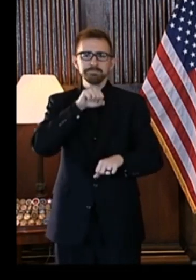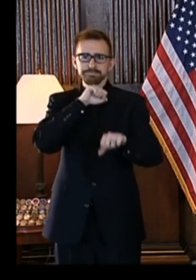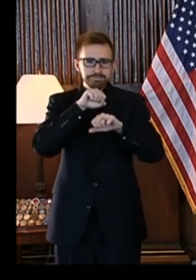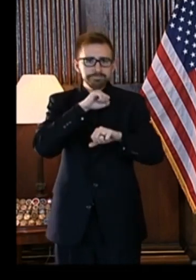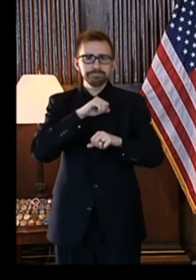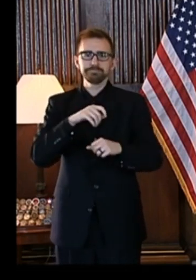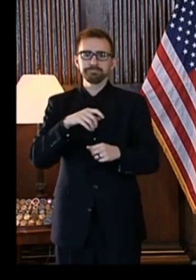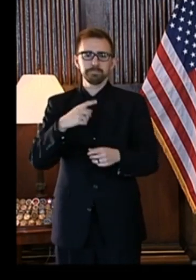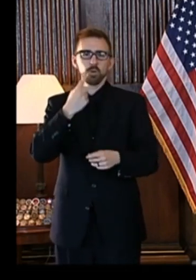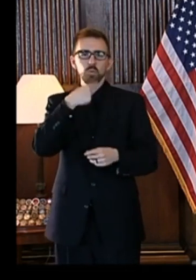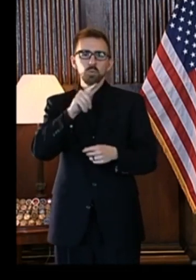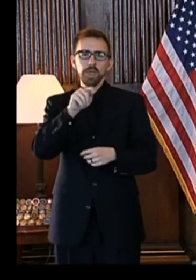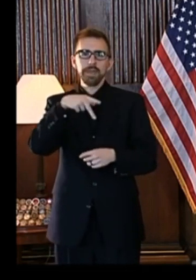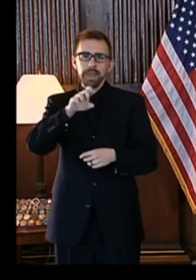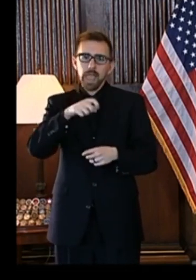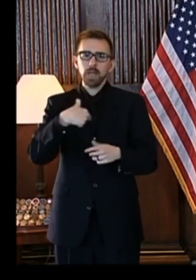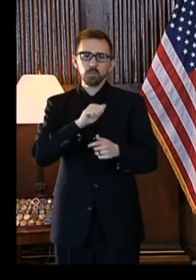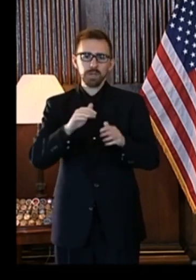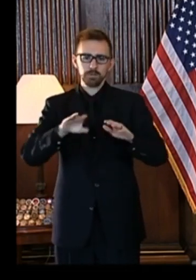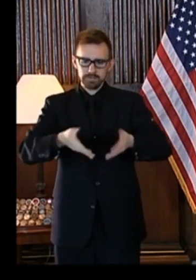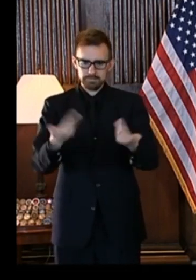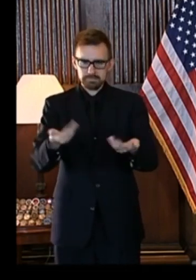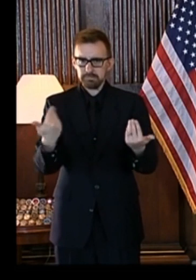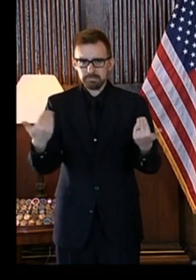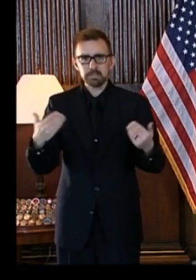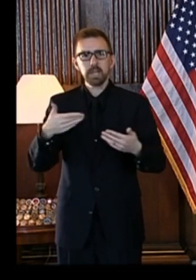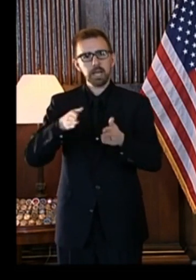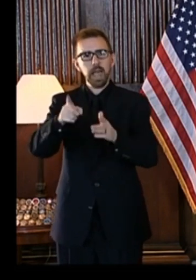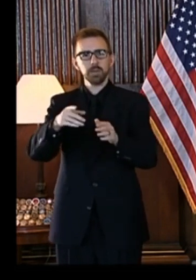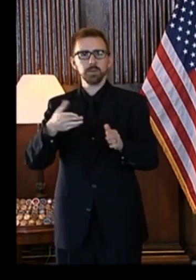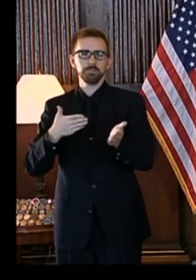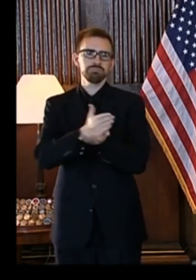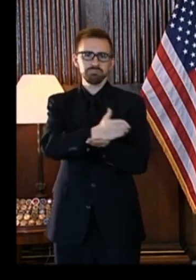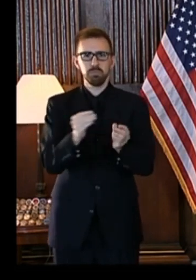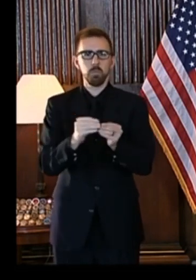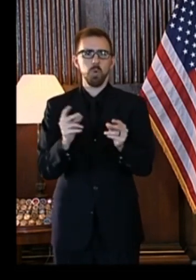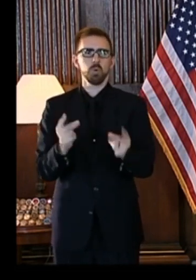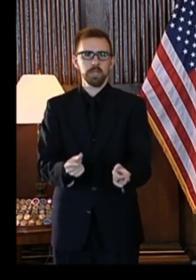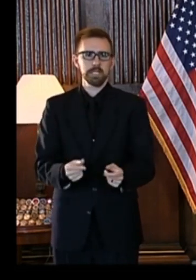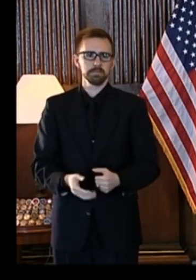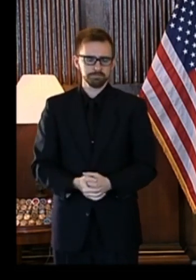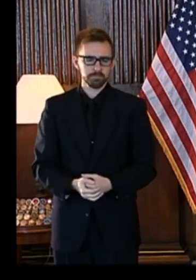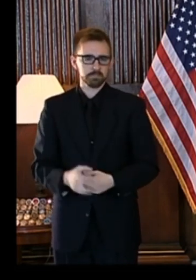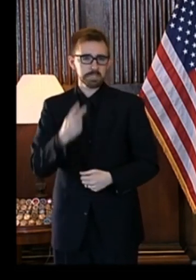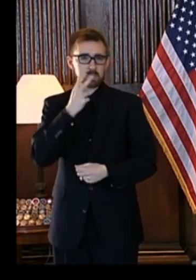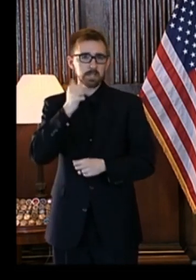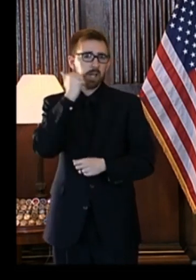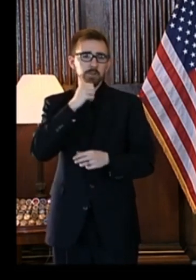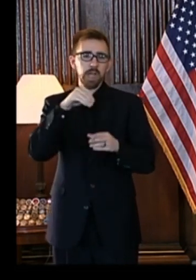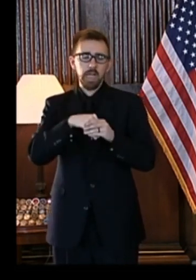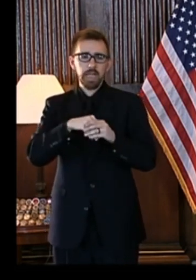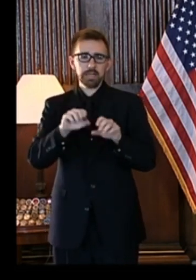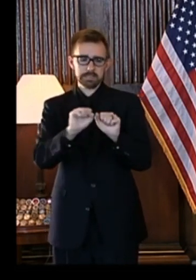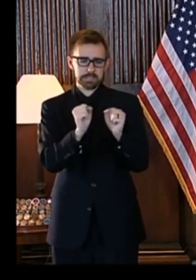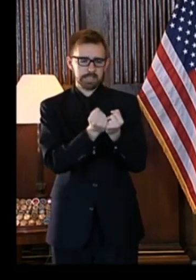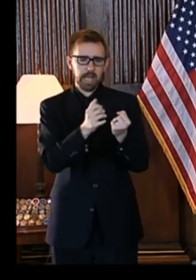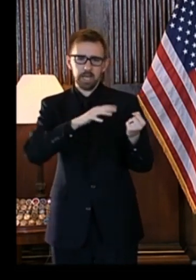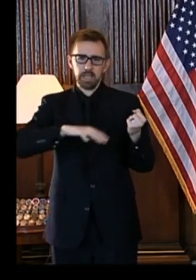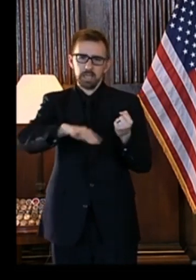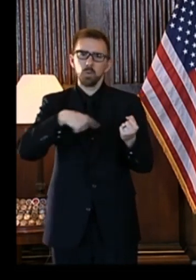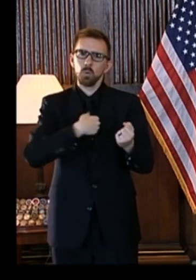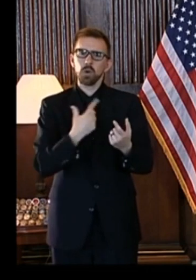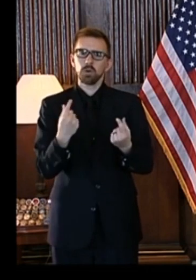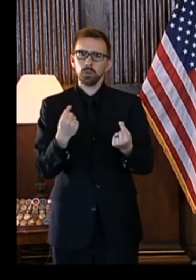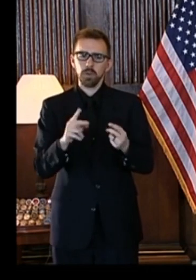the bureaucracy, and we will continue to do that. And you see this every day in our society of what we're